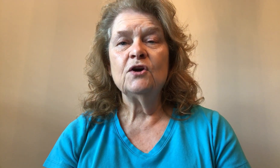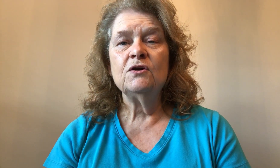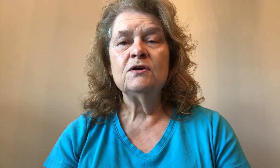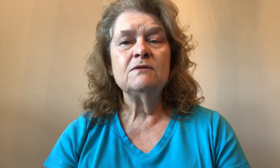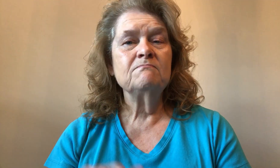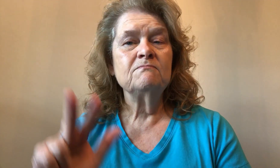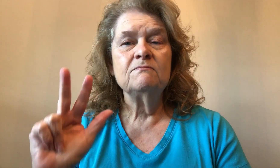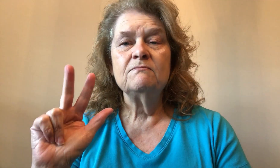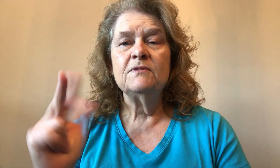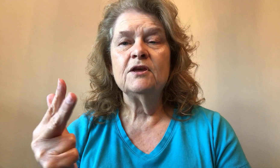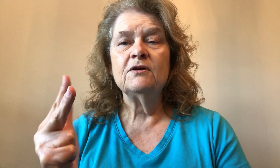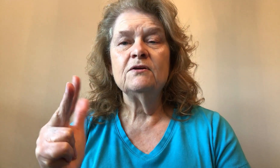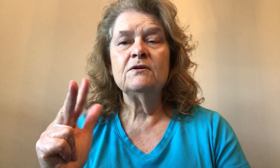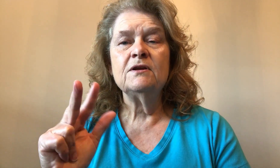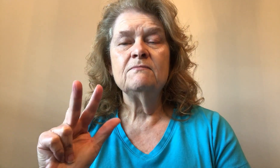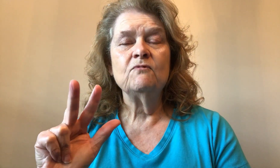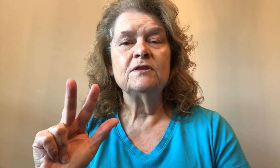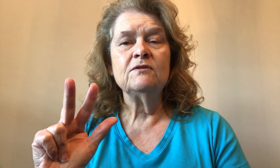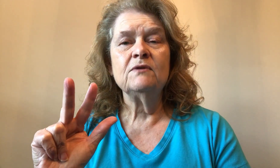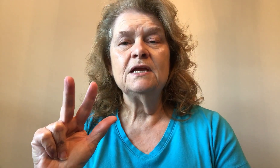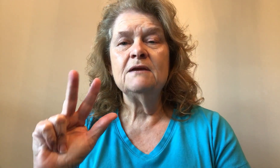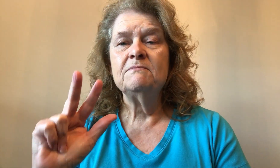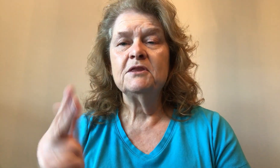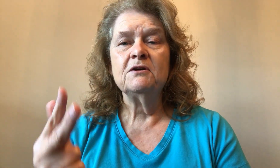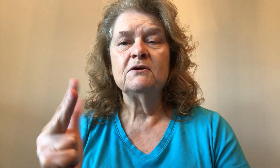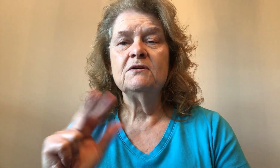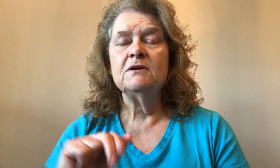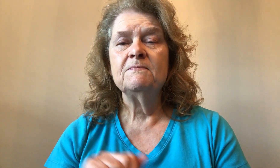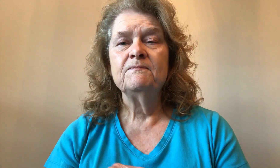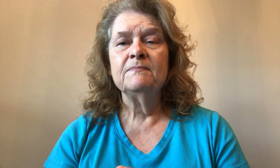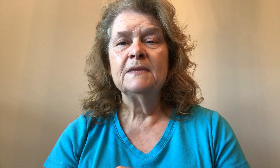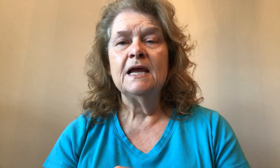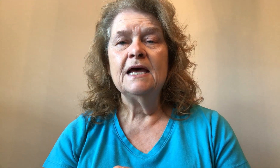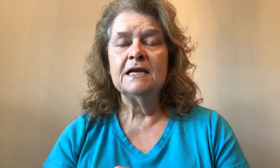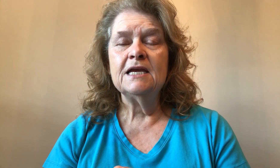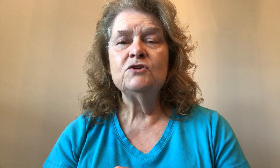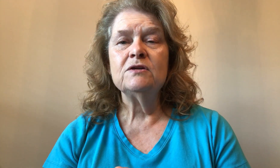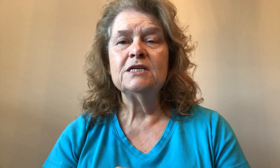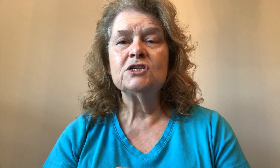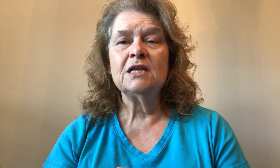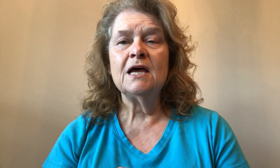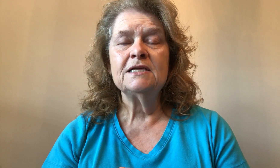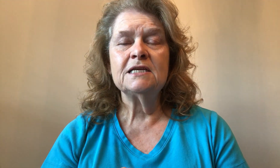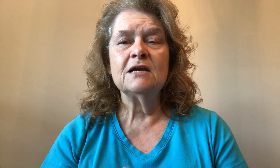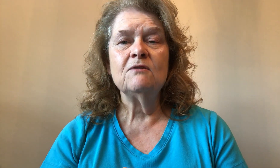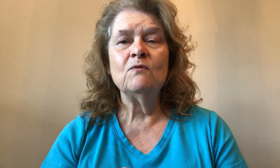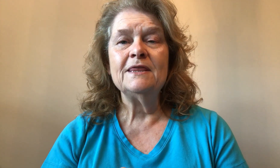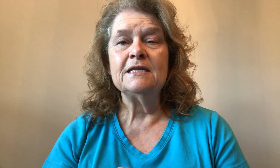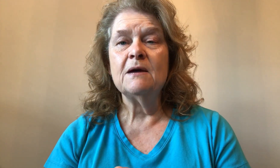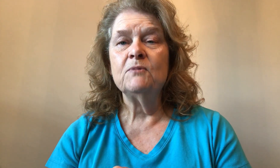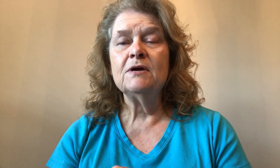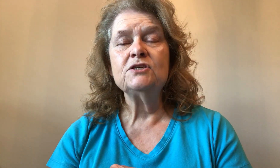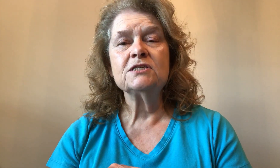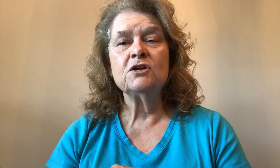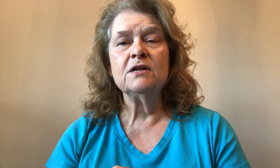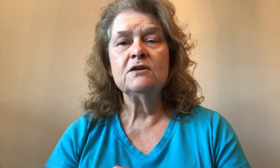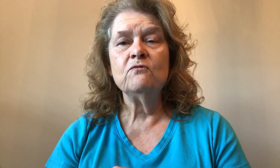Third with a 3. Third. And again, you're initializing it with the number and just turning your